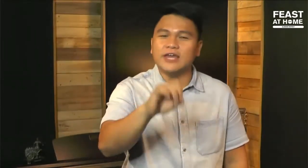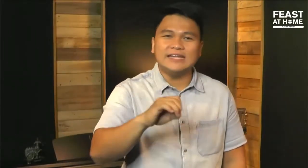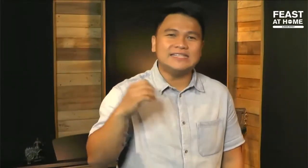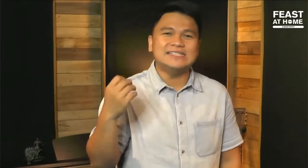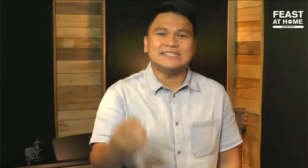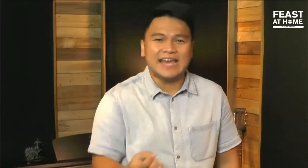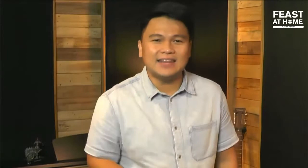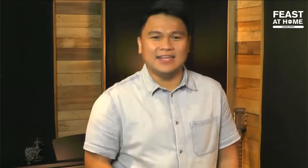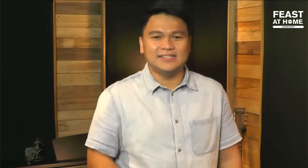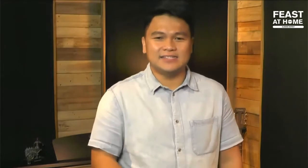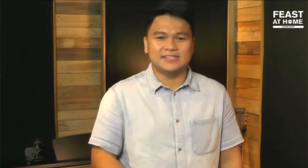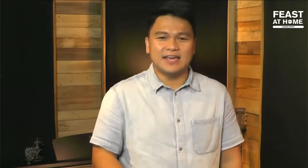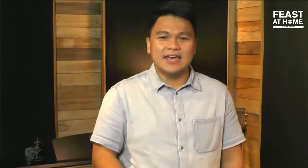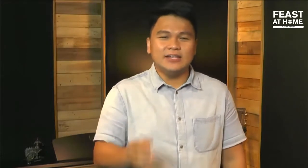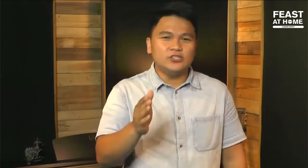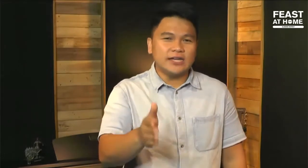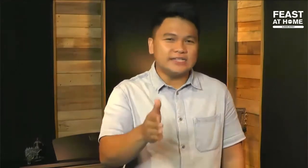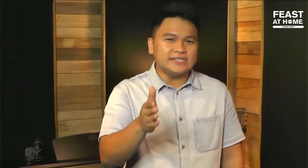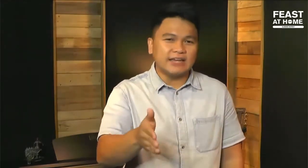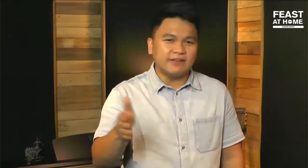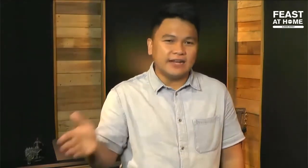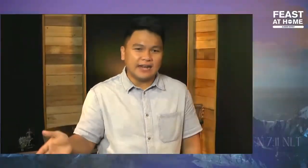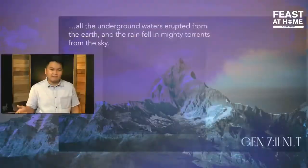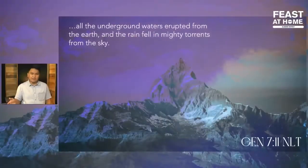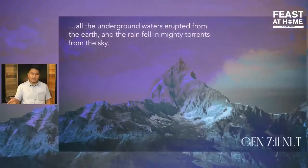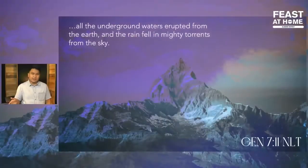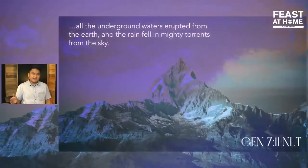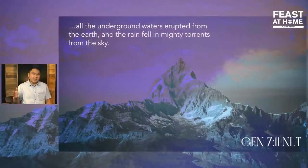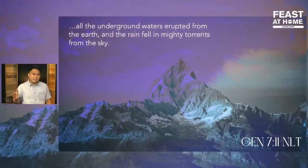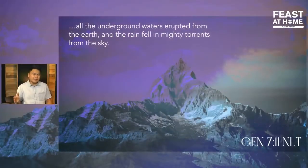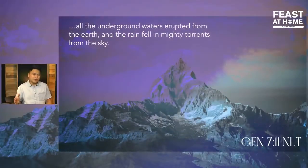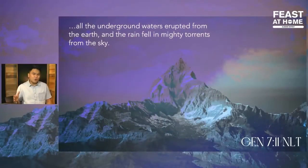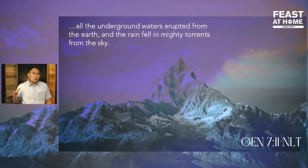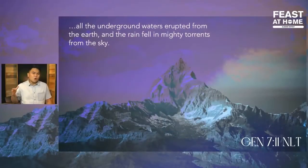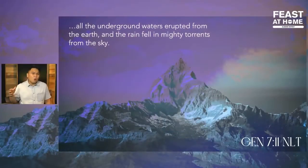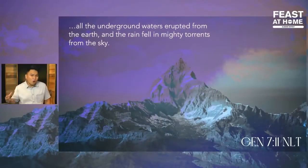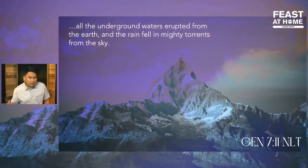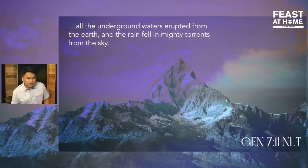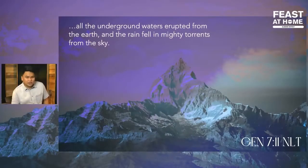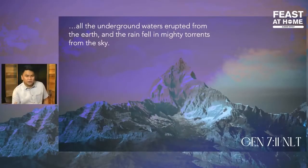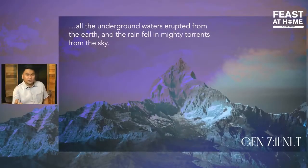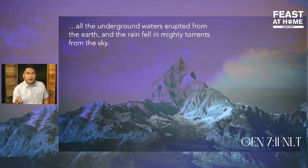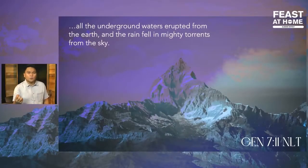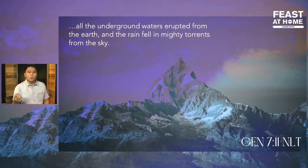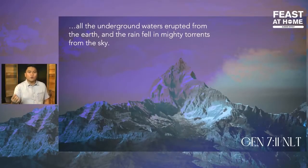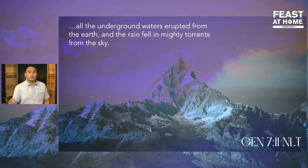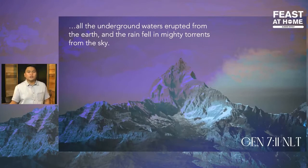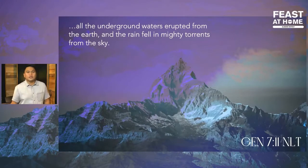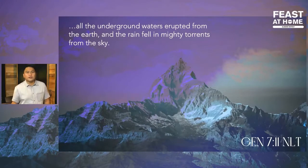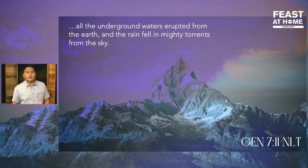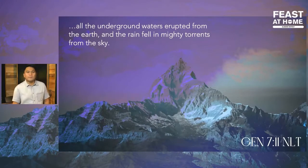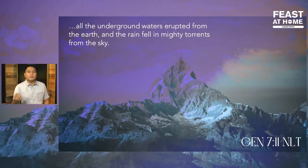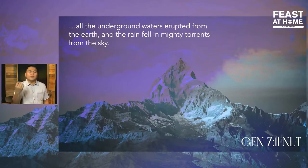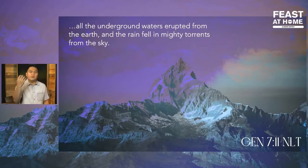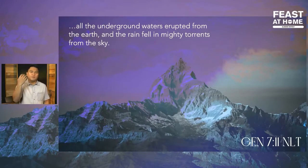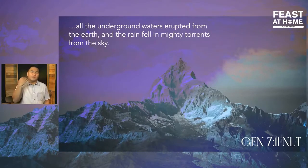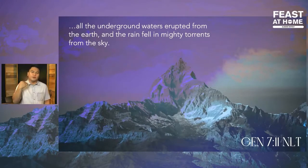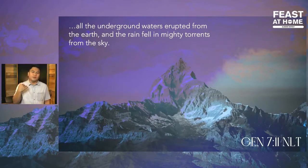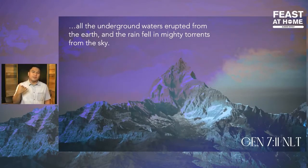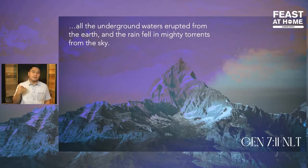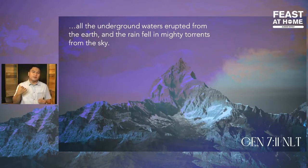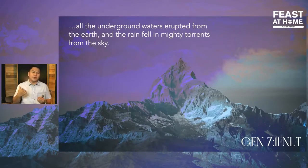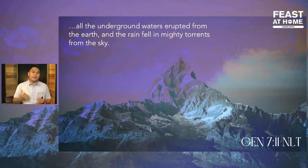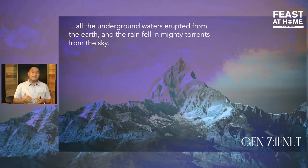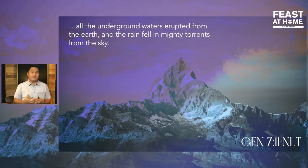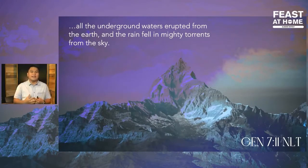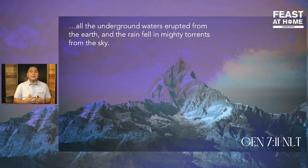of Genesis said this in Genesis 7:11. Sabi dito, all the underground waters erupted from the earth